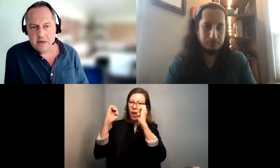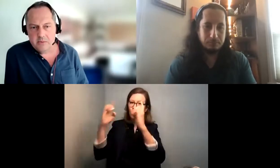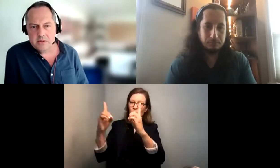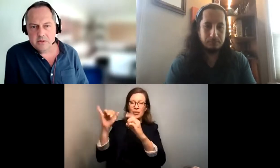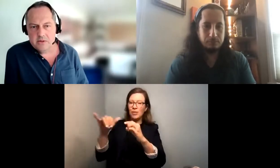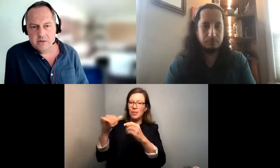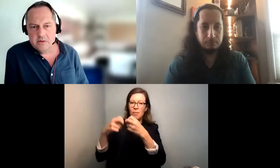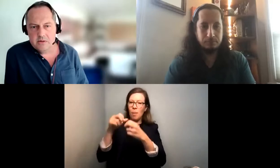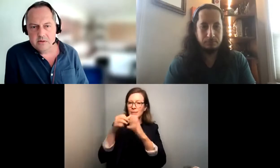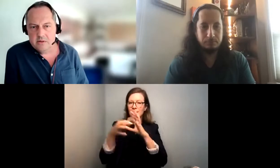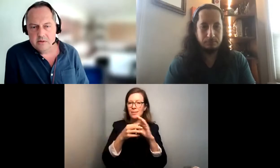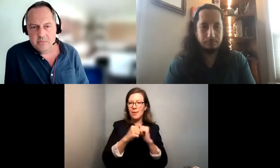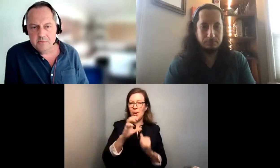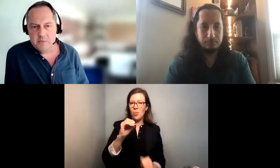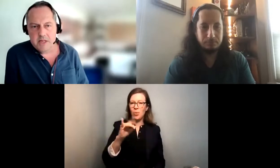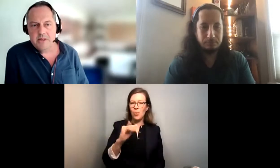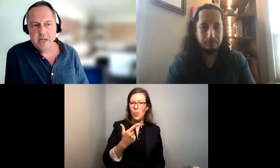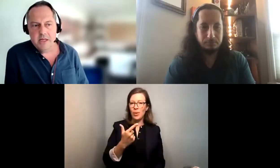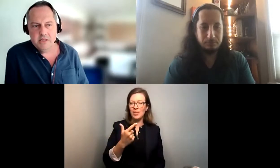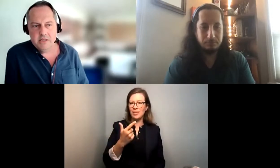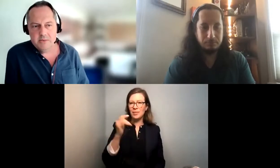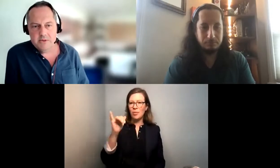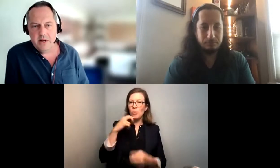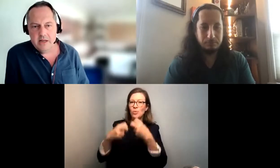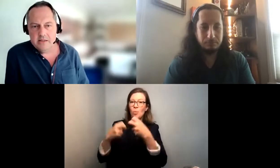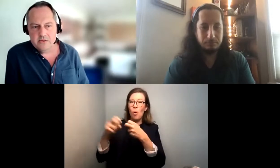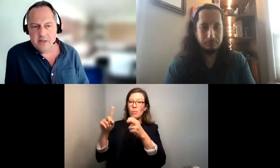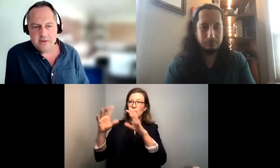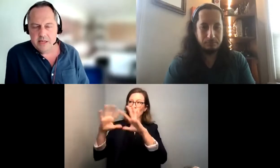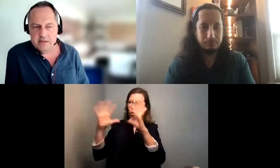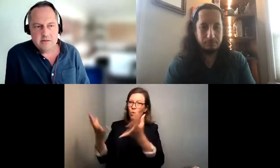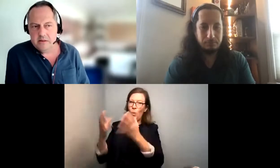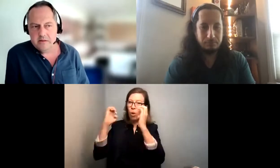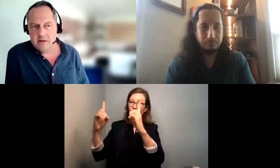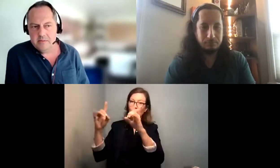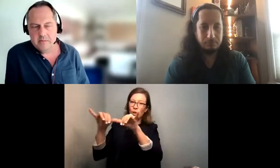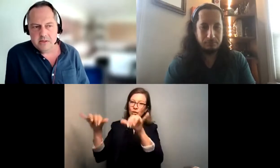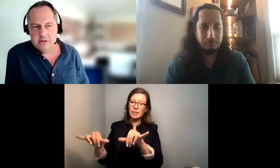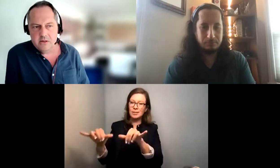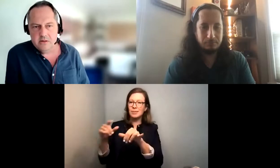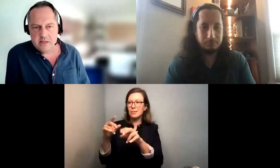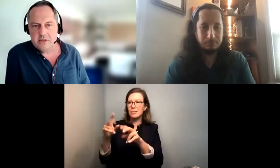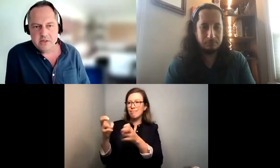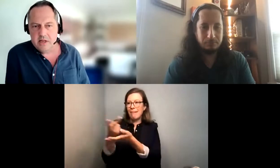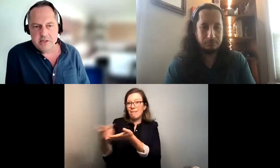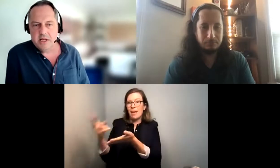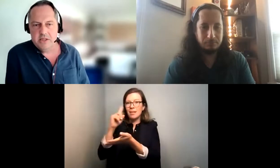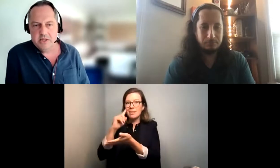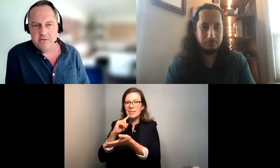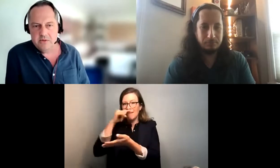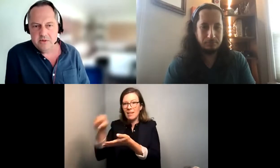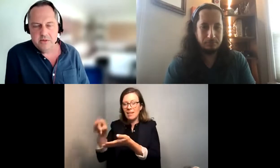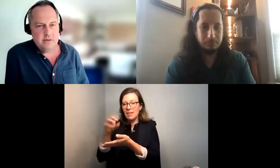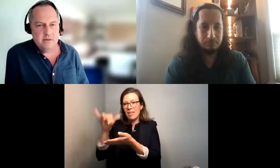You know, that was problems where the education system is failing sort of deaf kids, and that's just